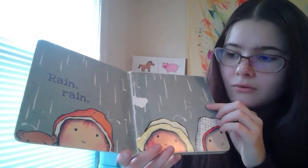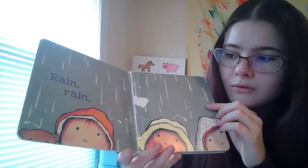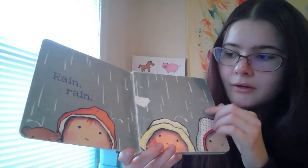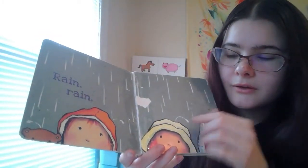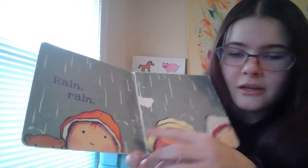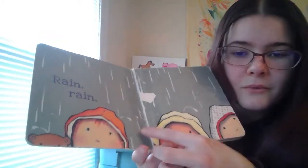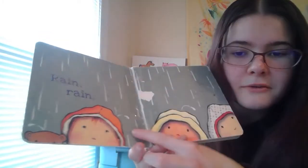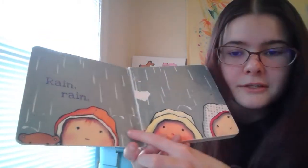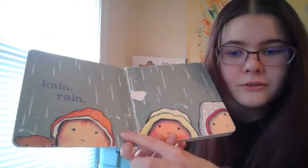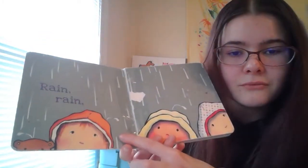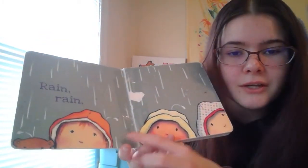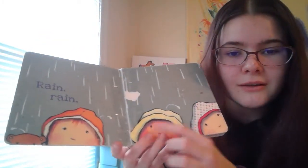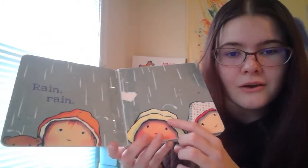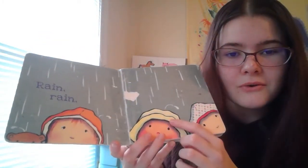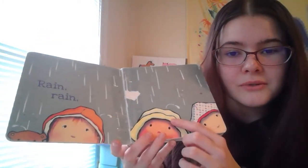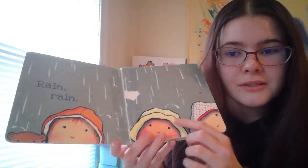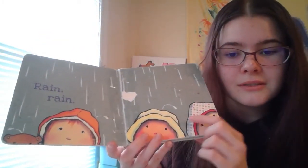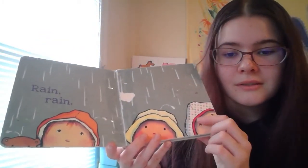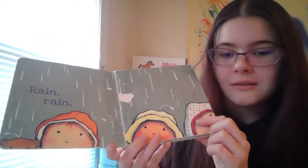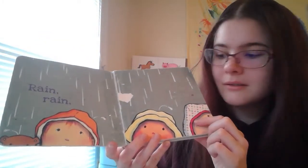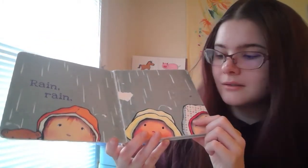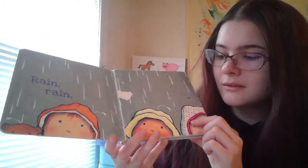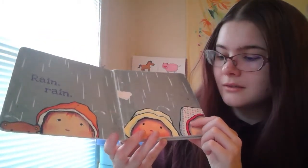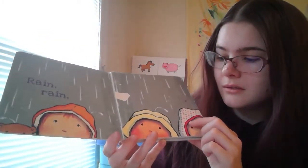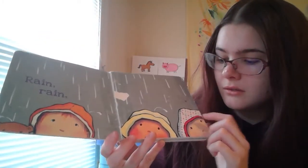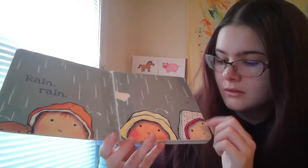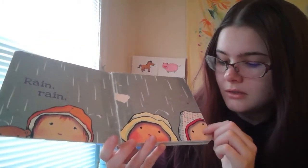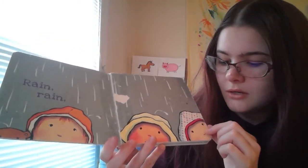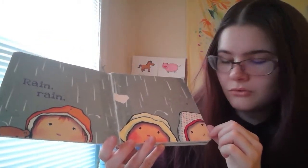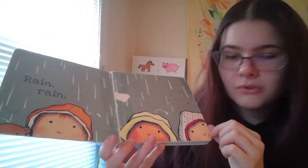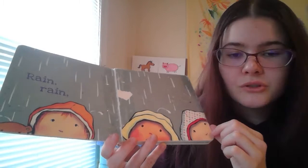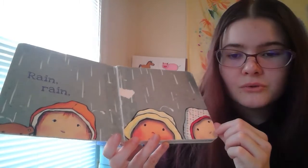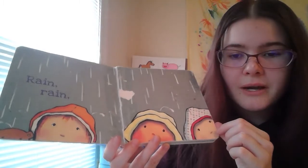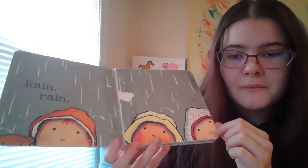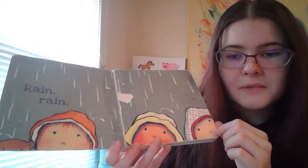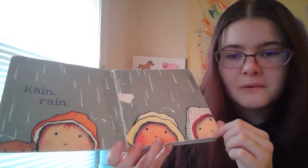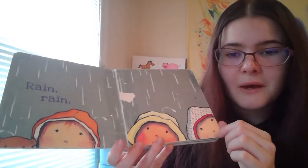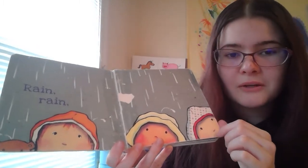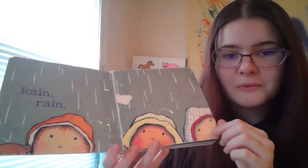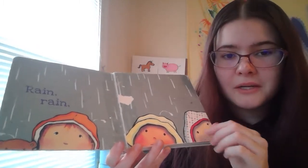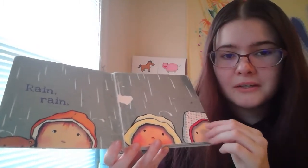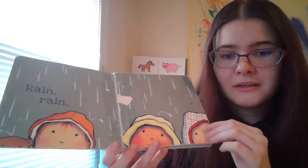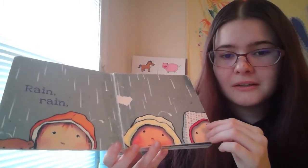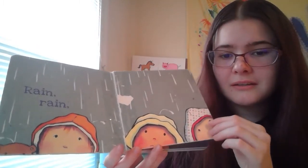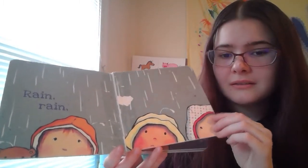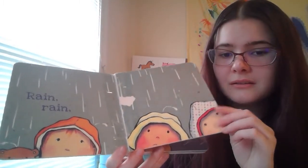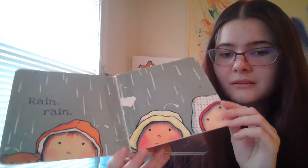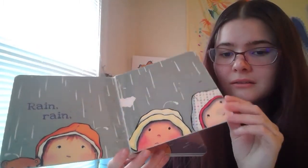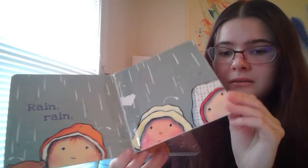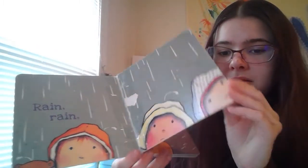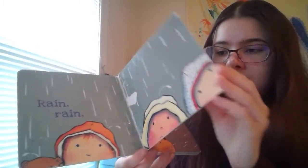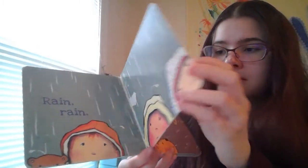Uh-oh. Are they wearing their raincoats? They don't look too happy about it raining.